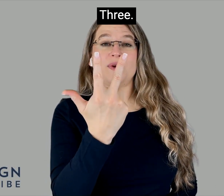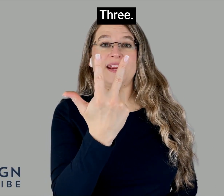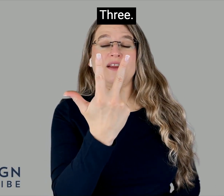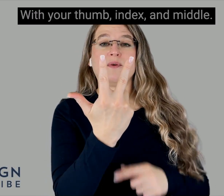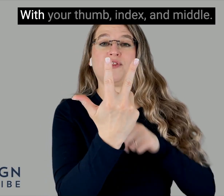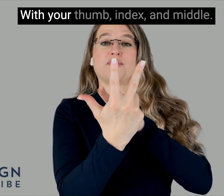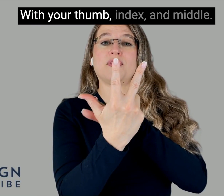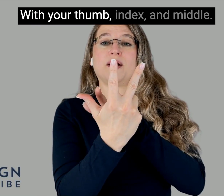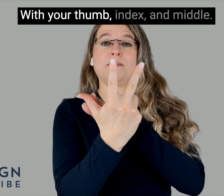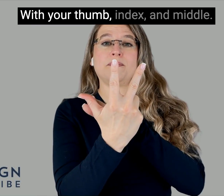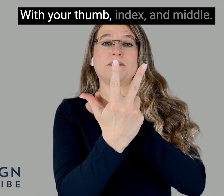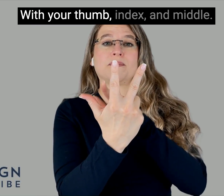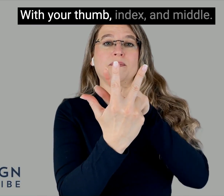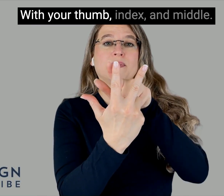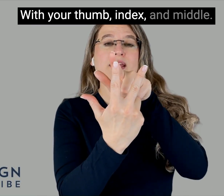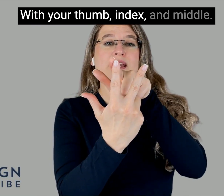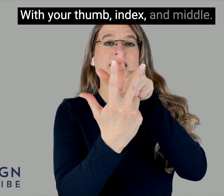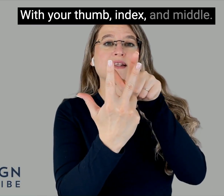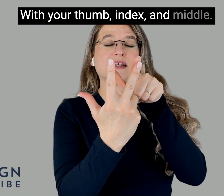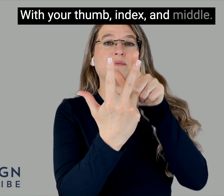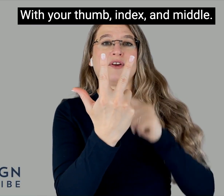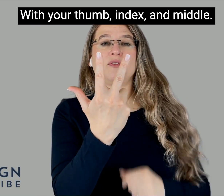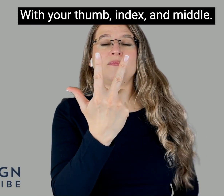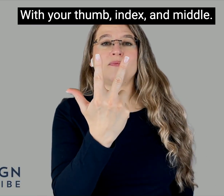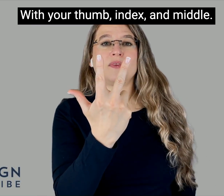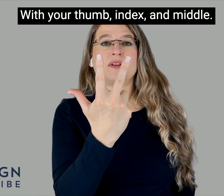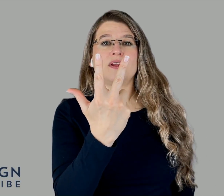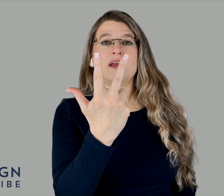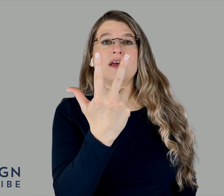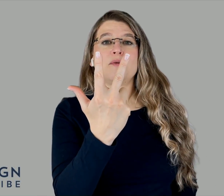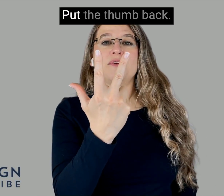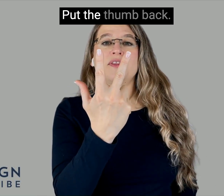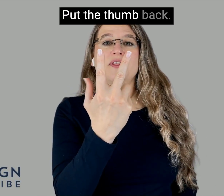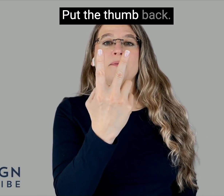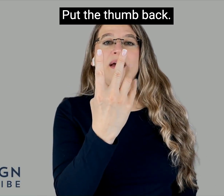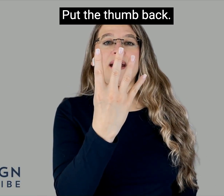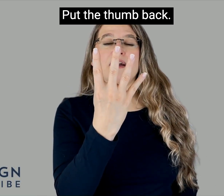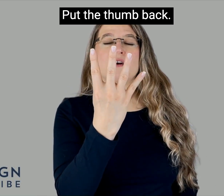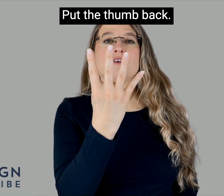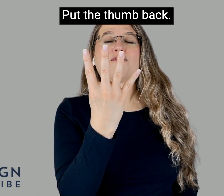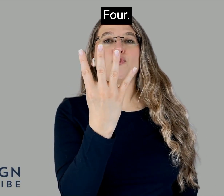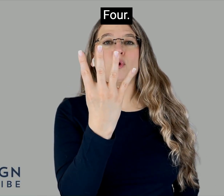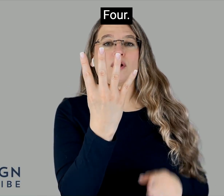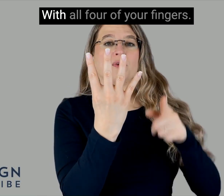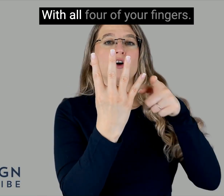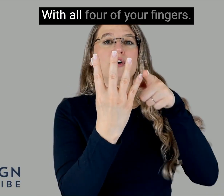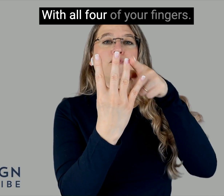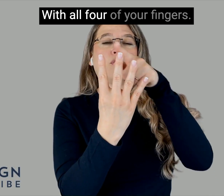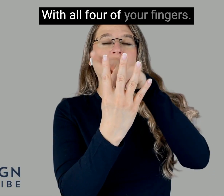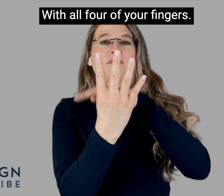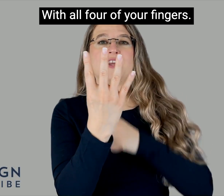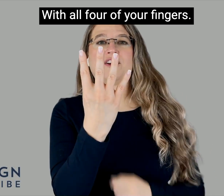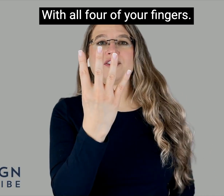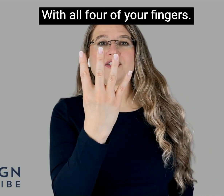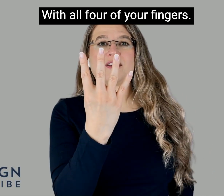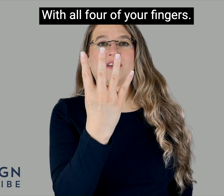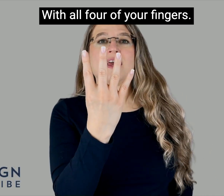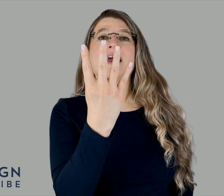3, with your thumb, index and middle. Put the thumb back. 4, with all 4 of your fingers. And